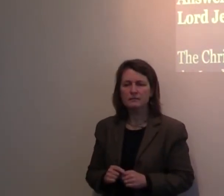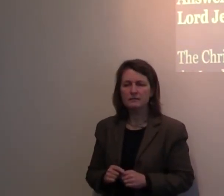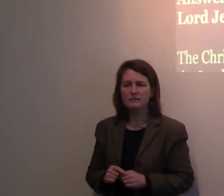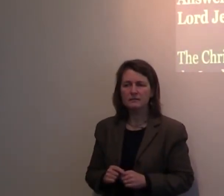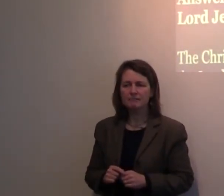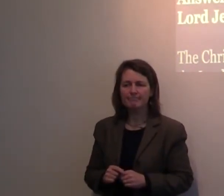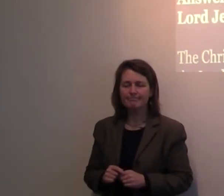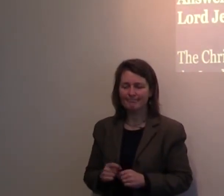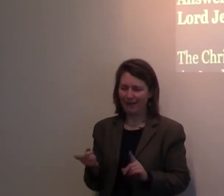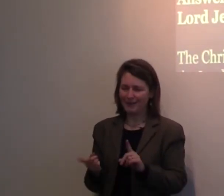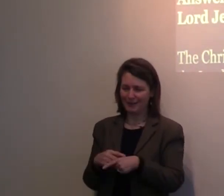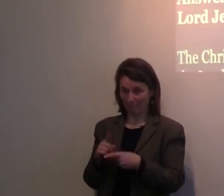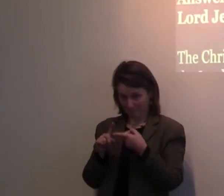Answer number one.